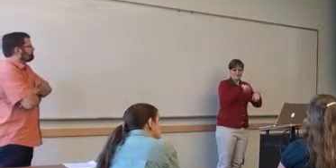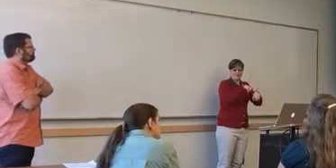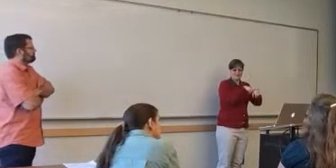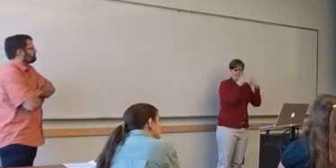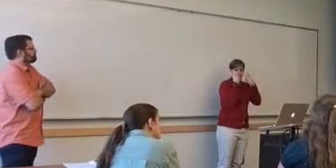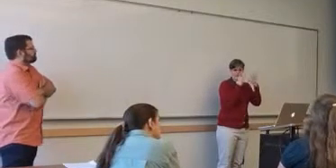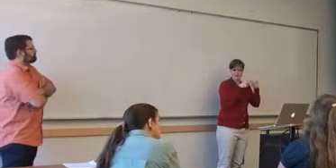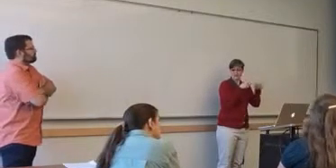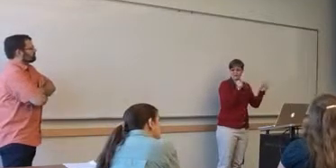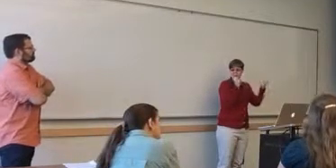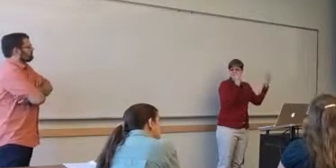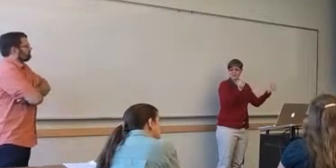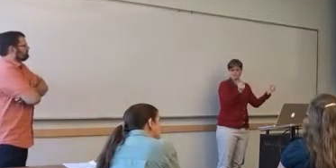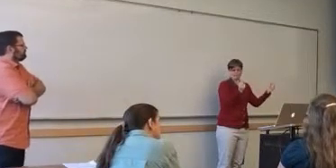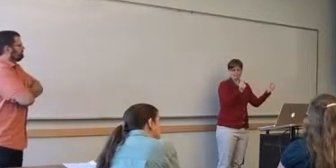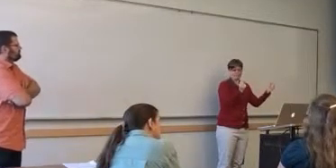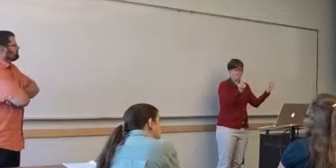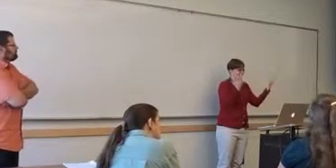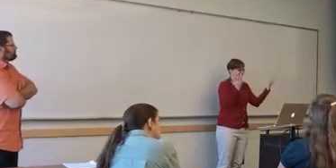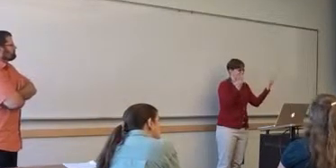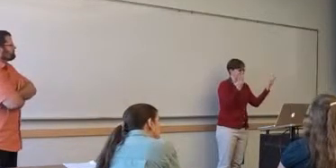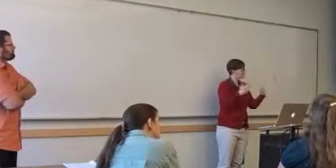So, it's a natural visual language.